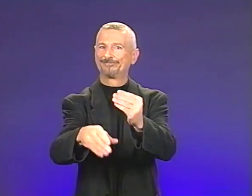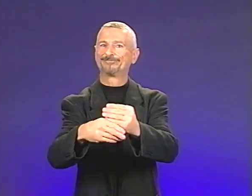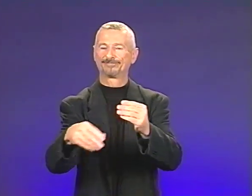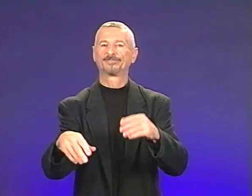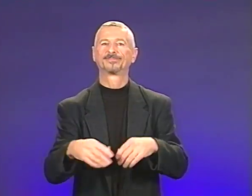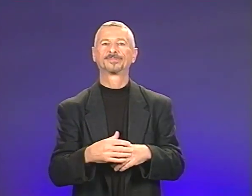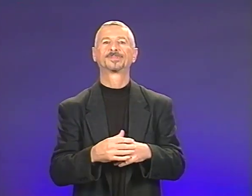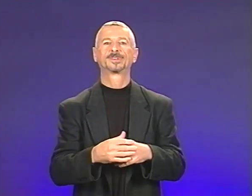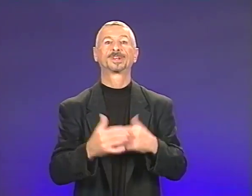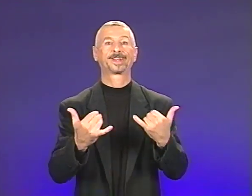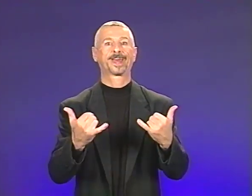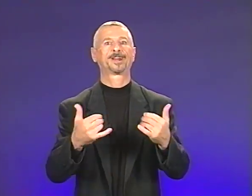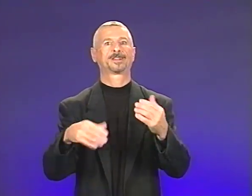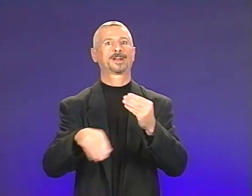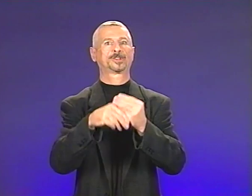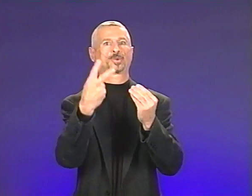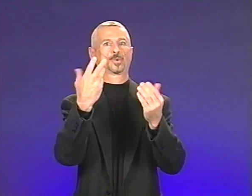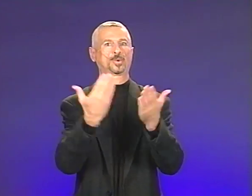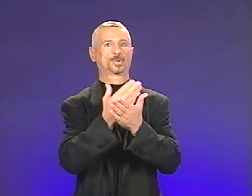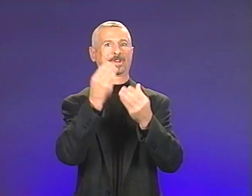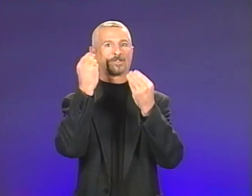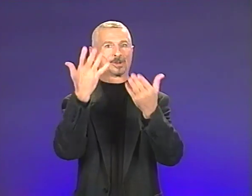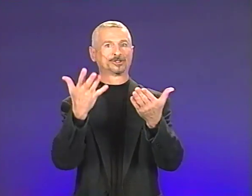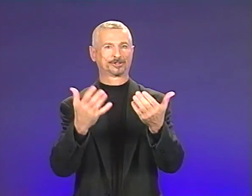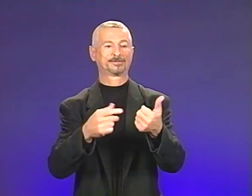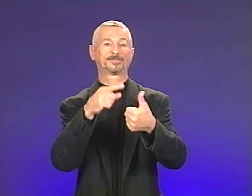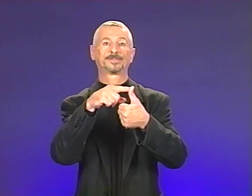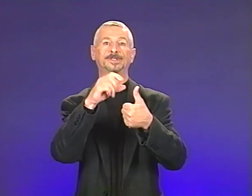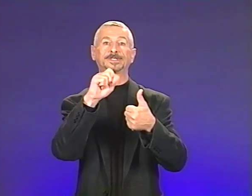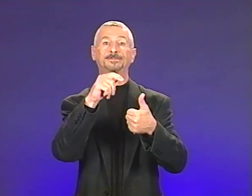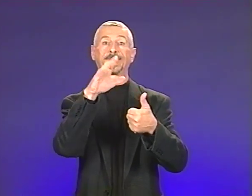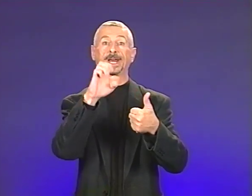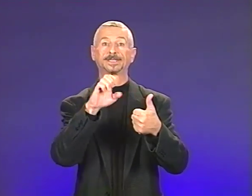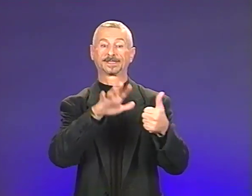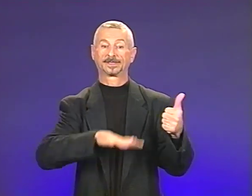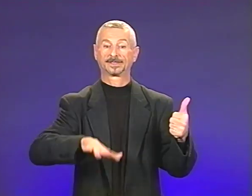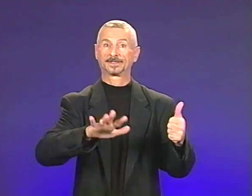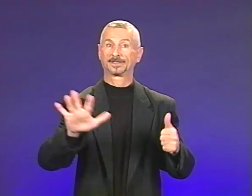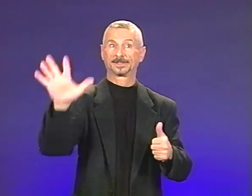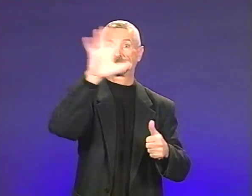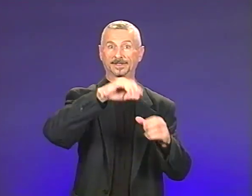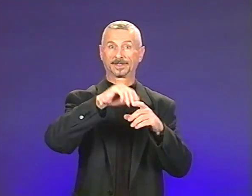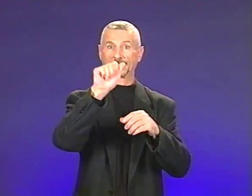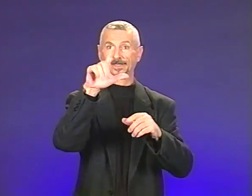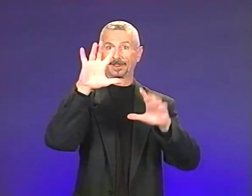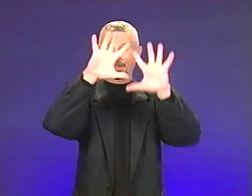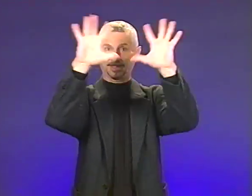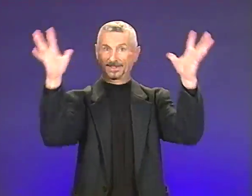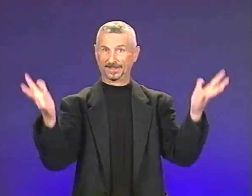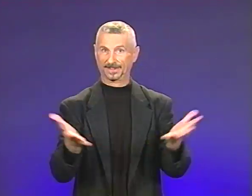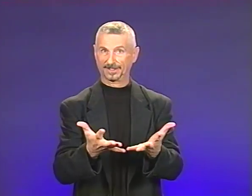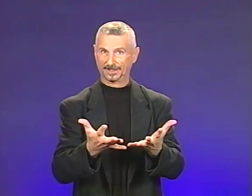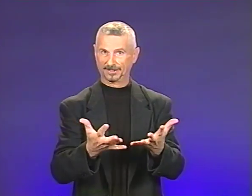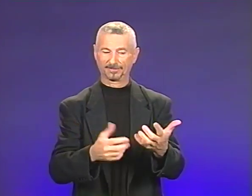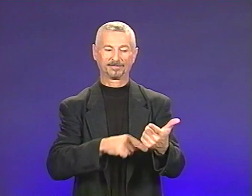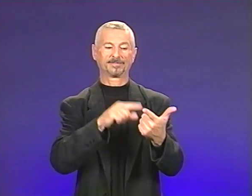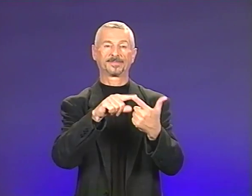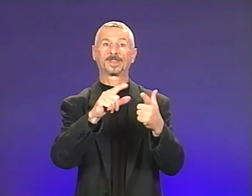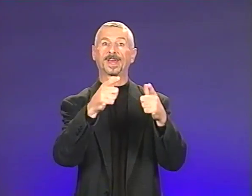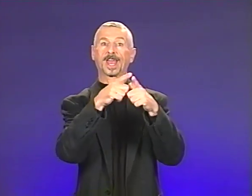as a result of new linguistic discoveries about ASL. This edition has two new units, one describing the functions